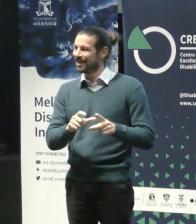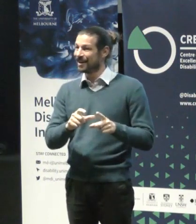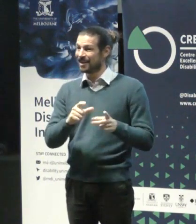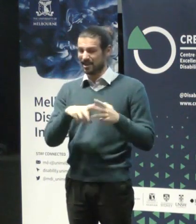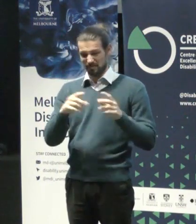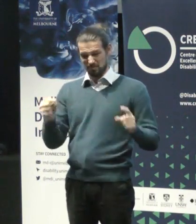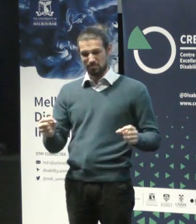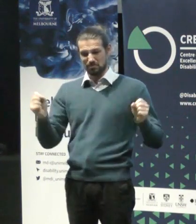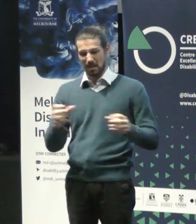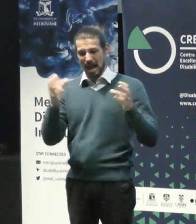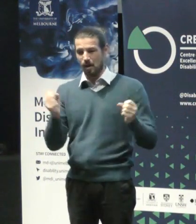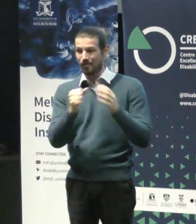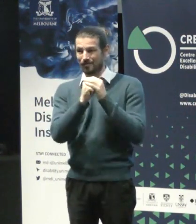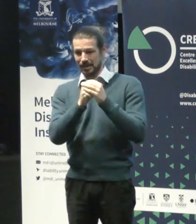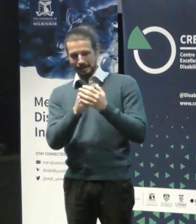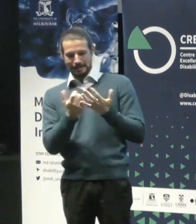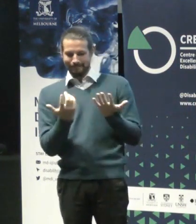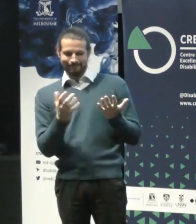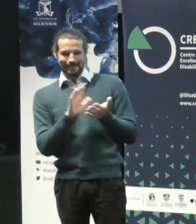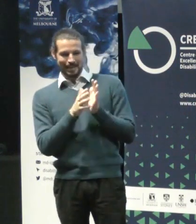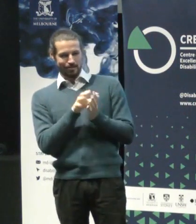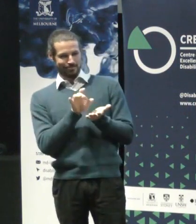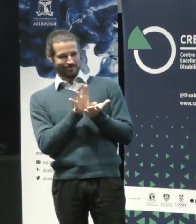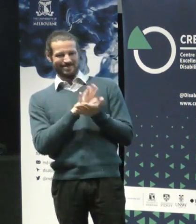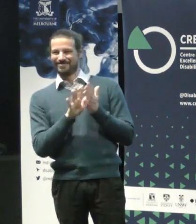very hard. How can you sack somebody that you're friends with?